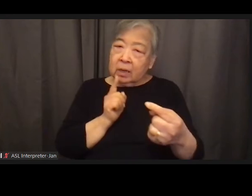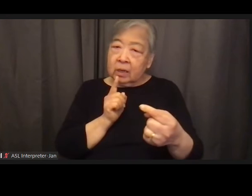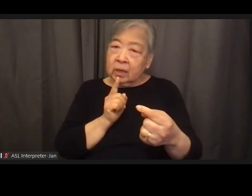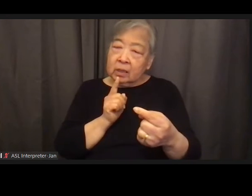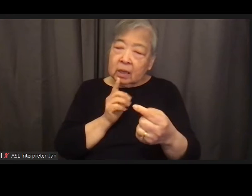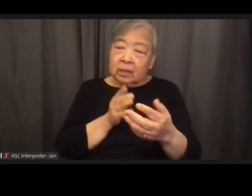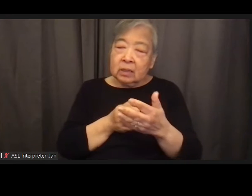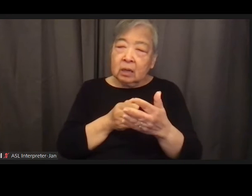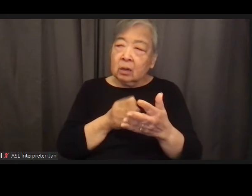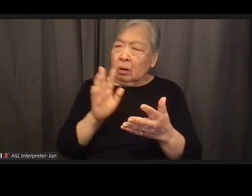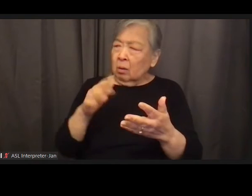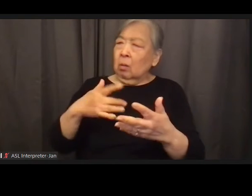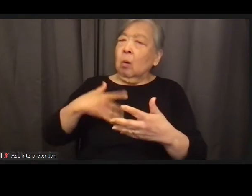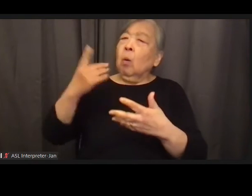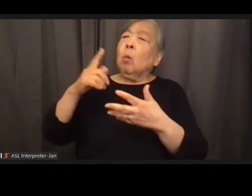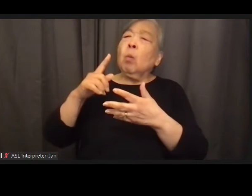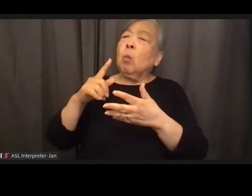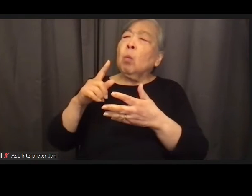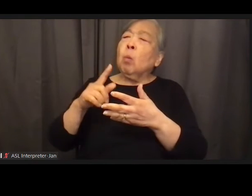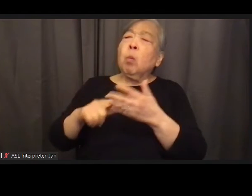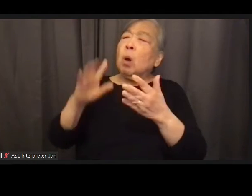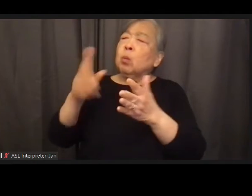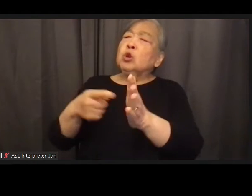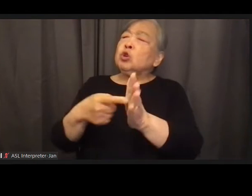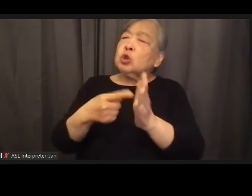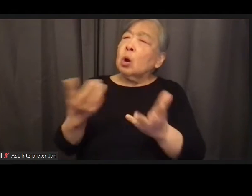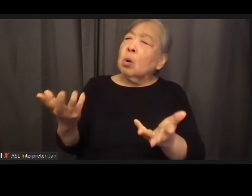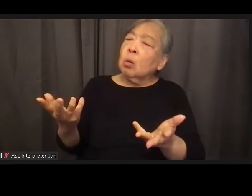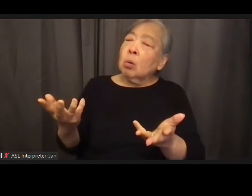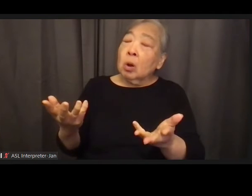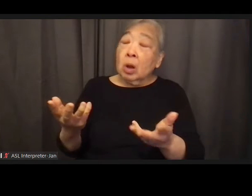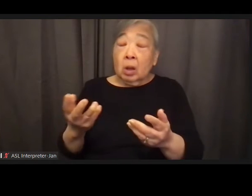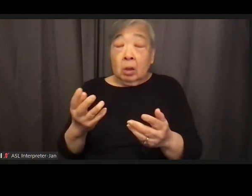said, you know, what are you going to show?